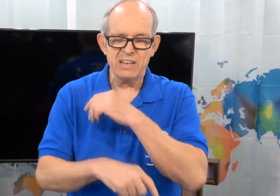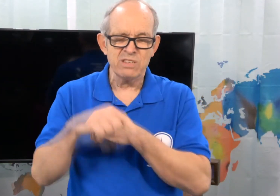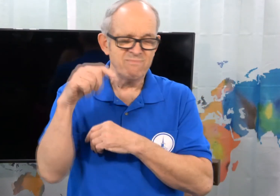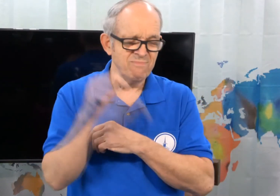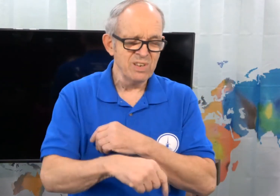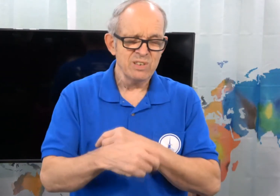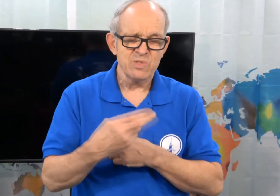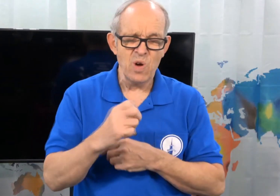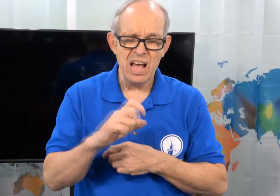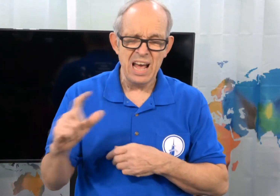definition for hell.